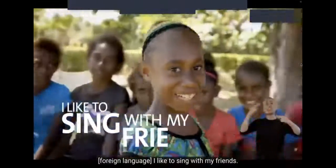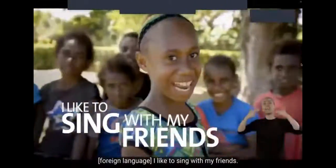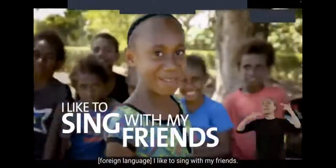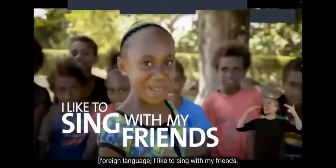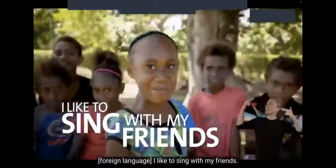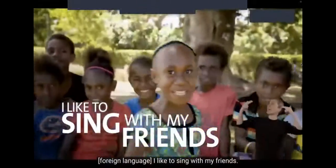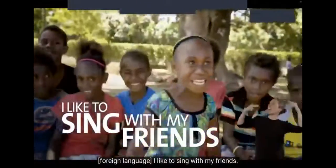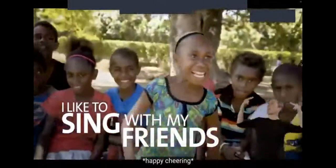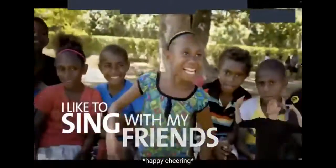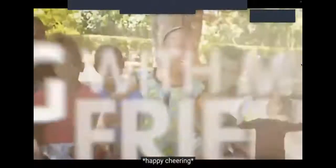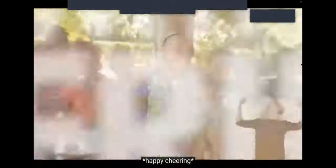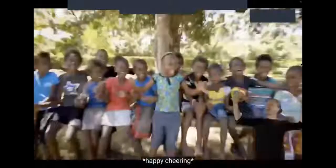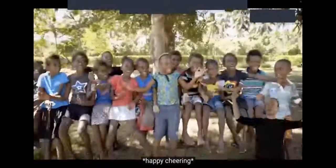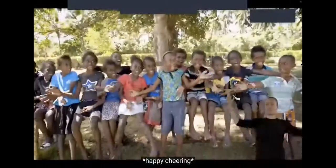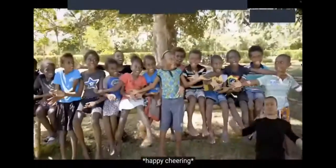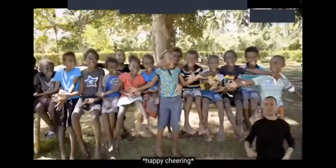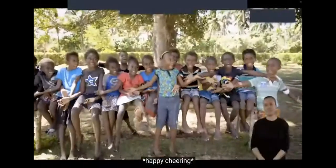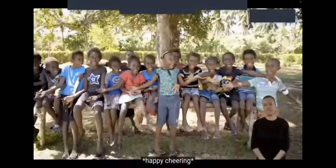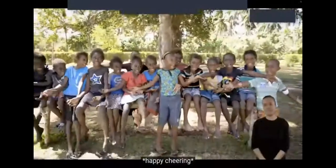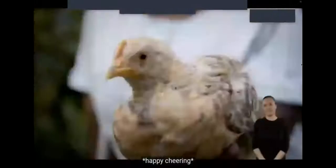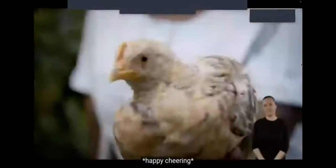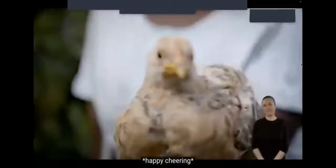I'll friend on me.